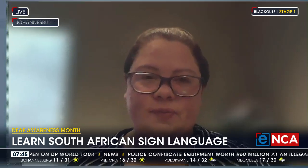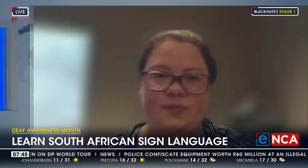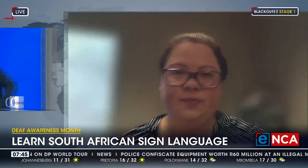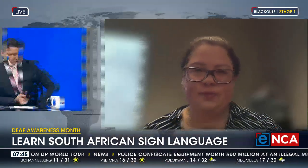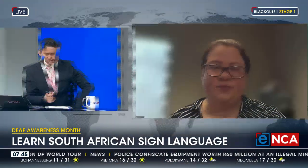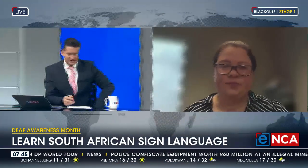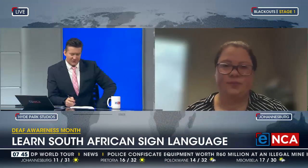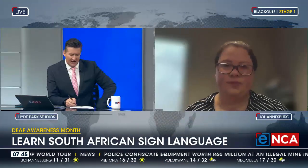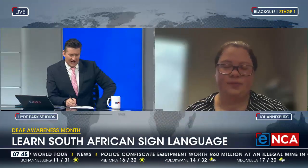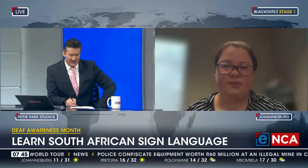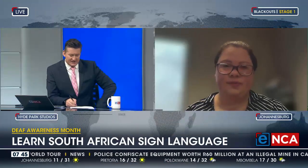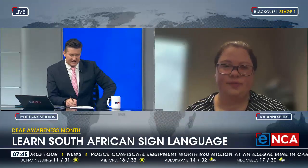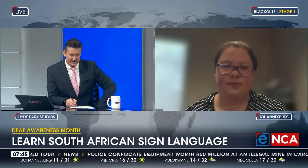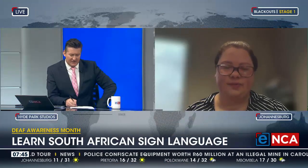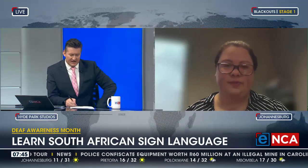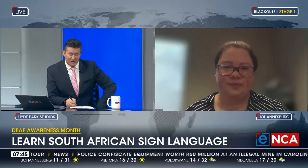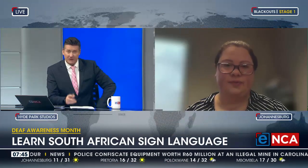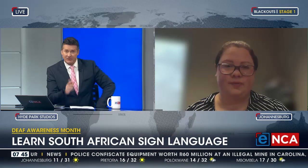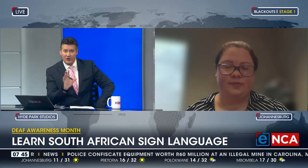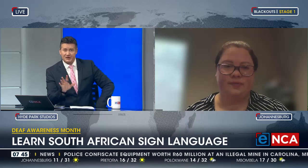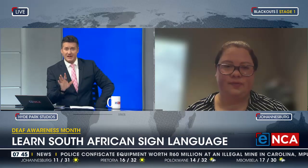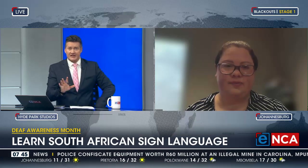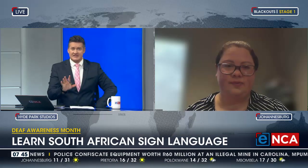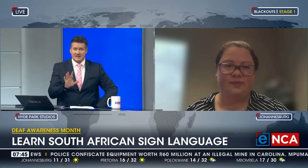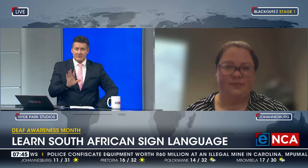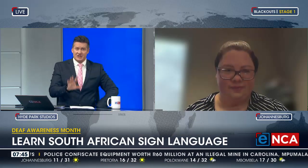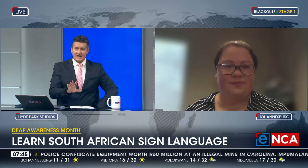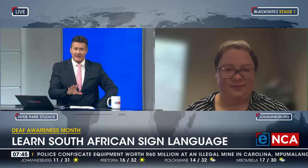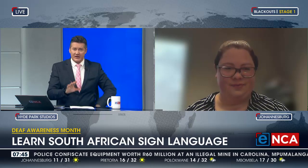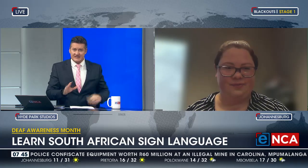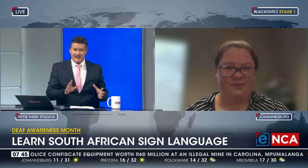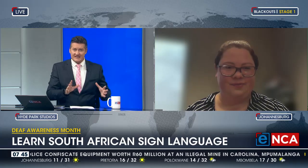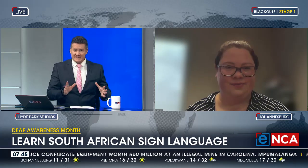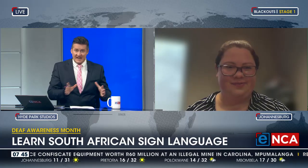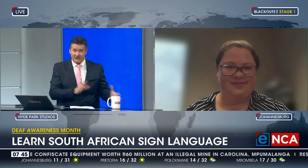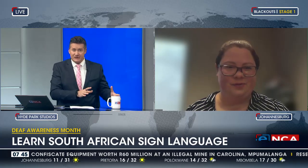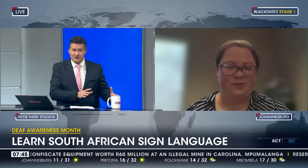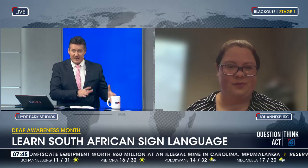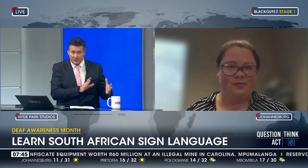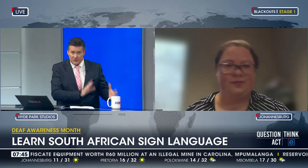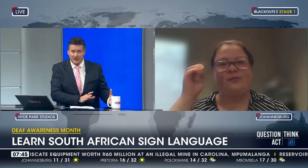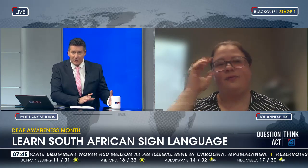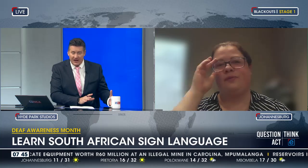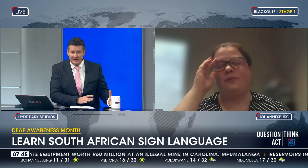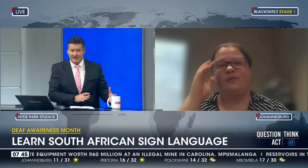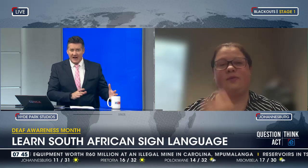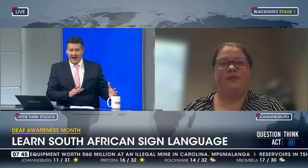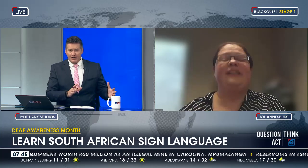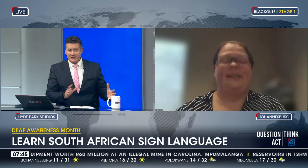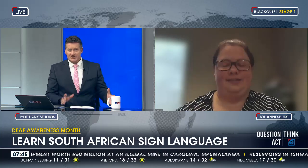needs to be focused on as well. I'm going to start saying goodbye in a moment, but before I do that, let's make sure that everyone understands it's now an official language. We know that. How do we start